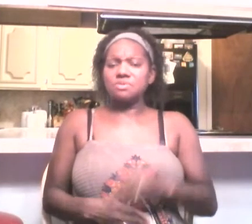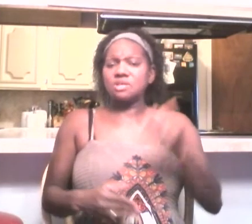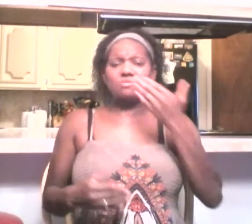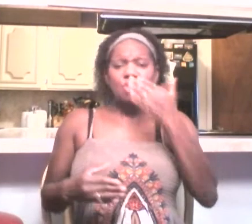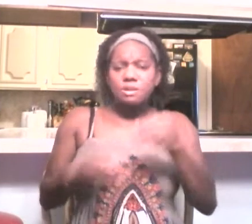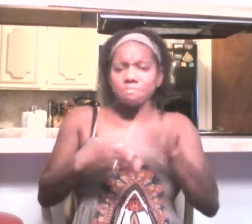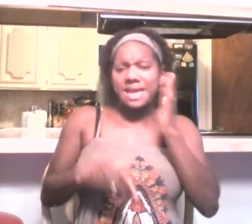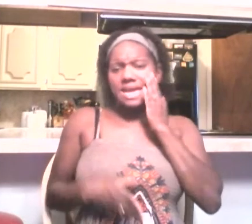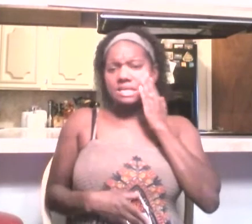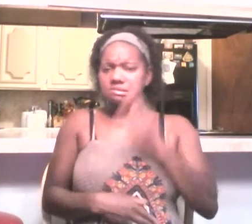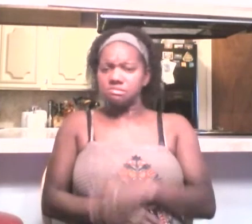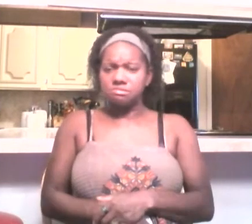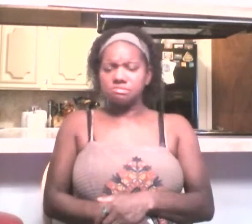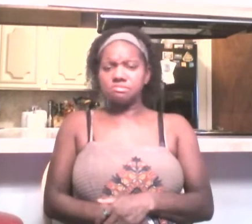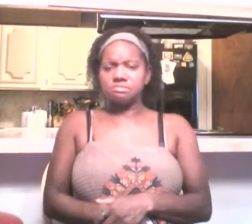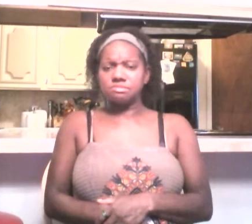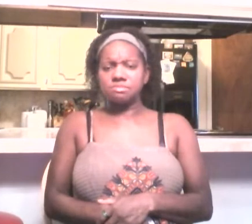She's good in bed.